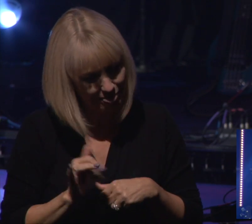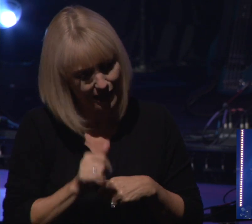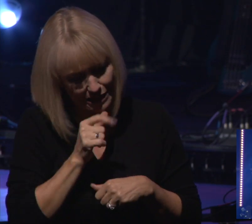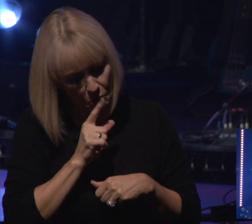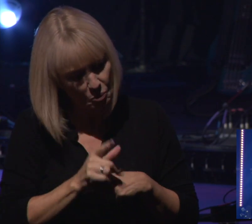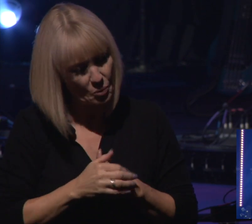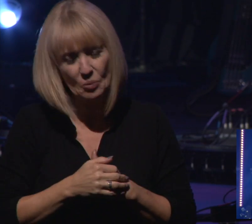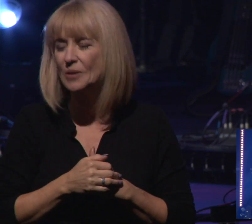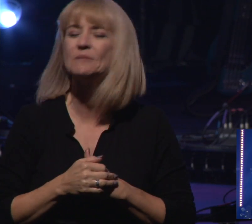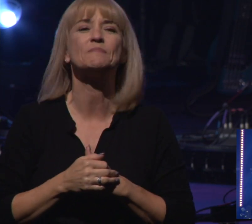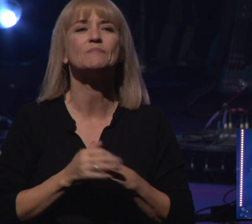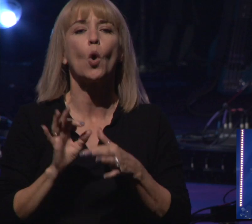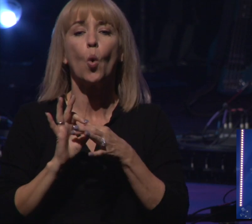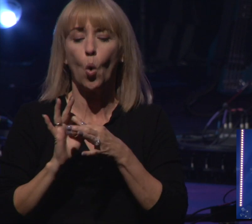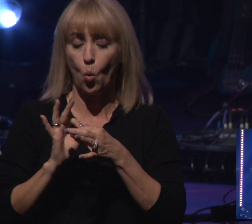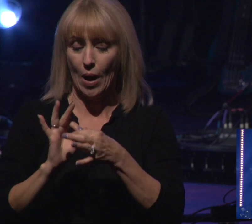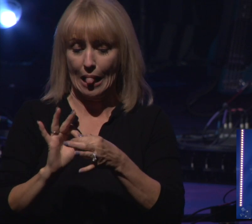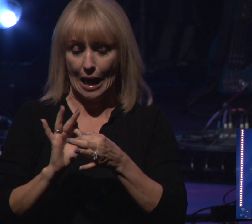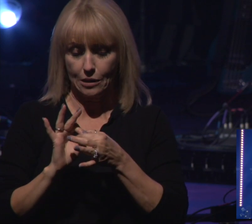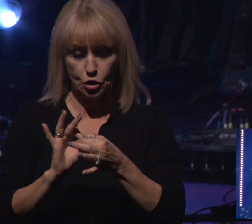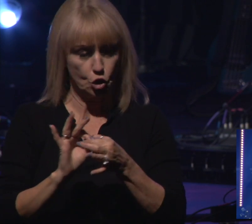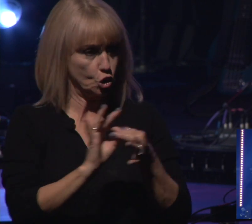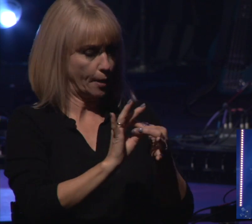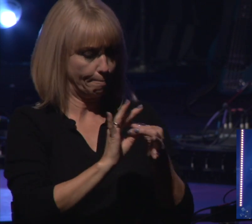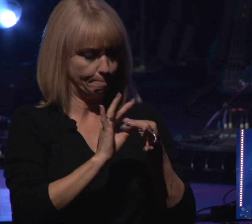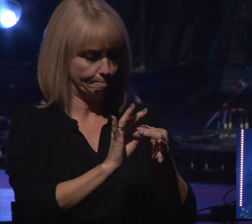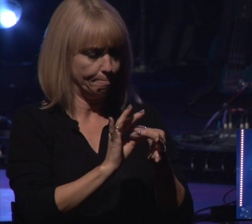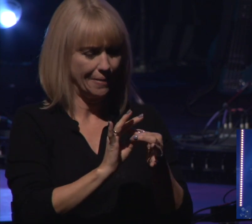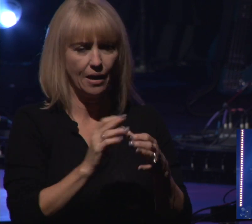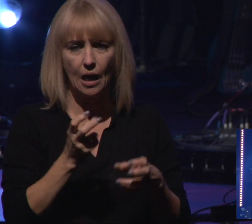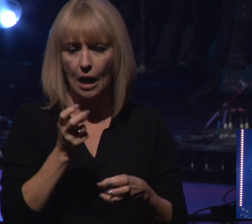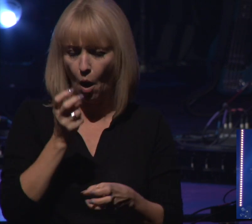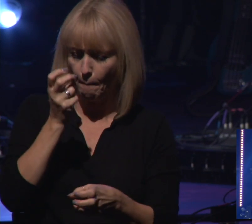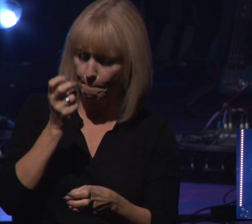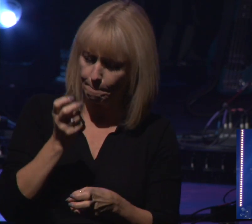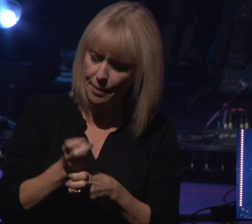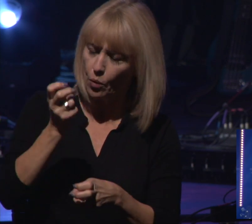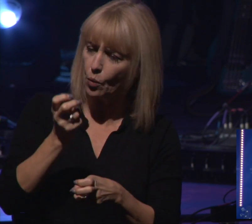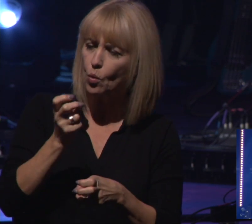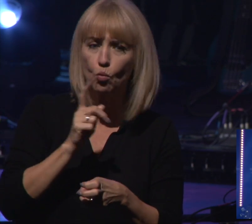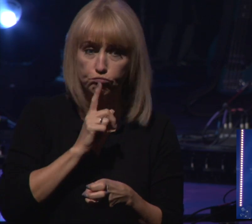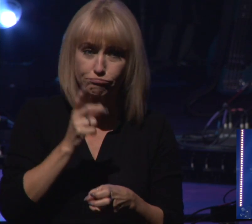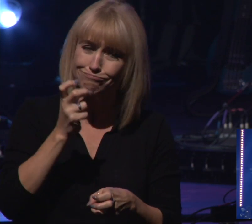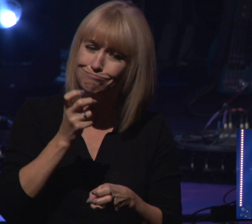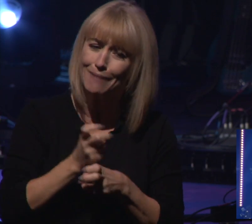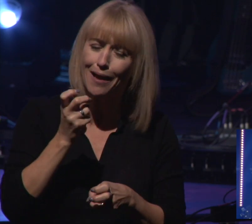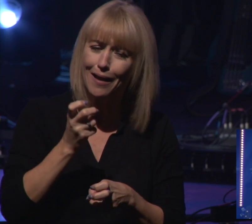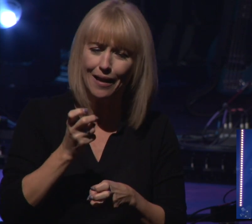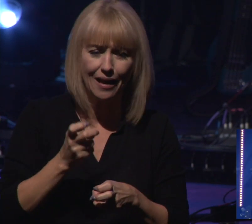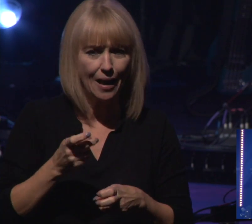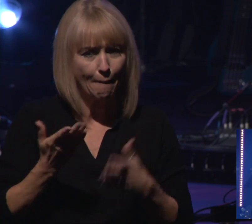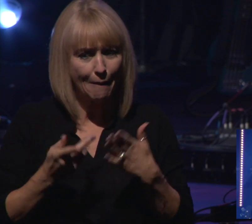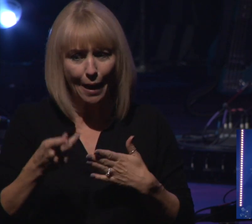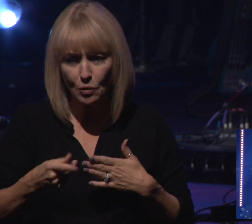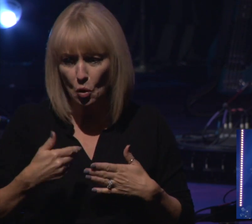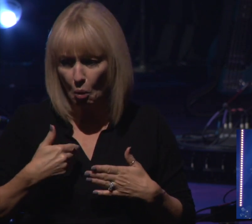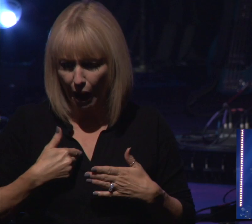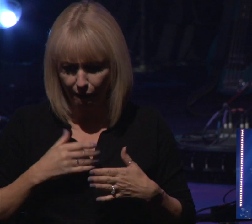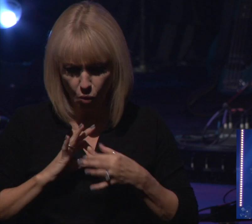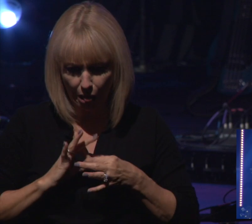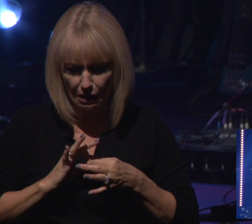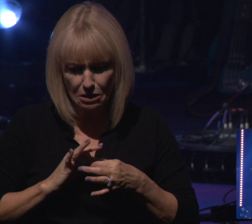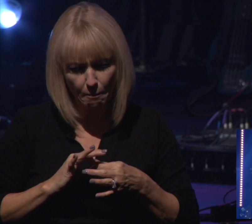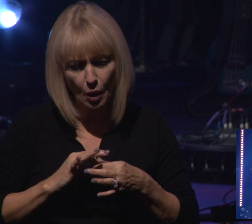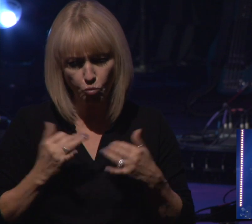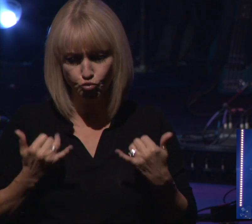from. But our relationships are difficult. And perhaps today you're in one of those relationships where there's a lot of pain and you're trying to wrestle